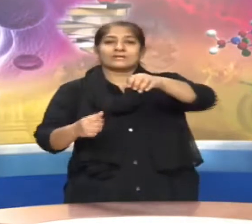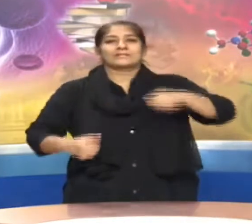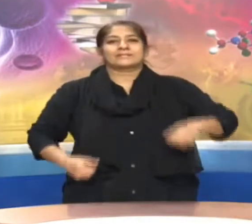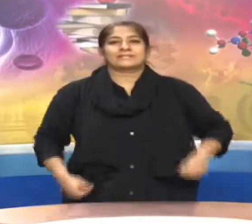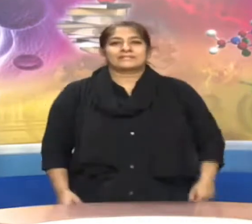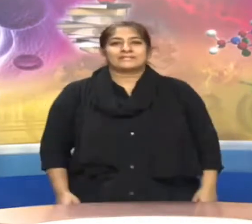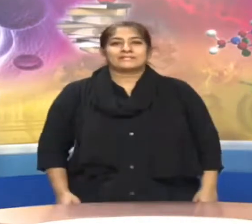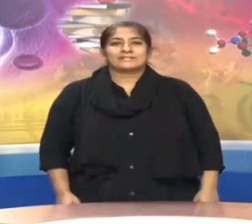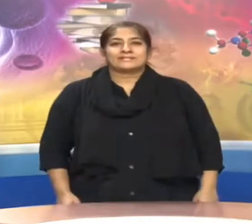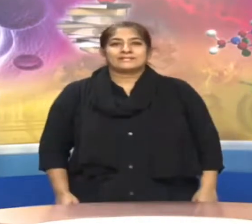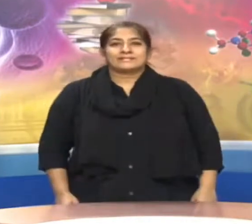Empower.